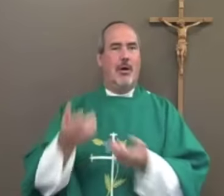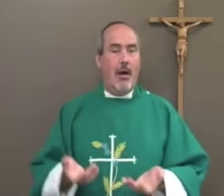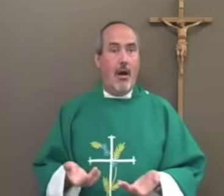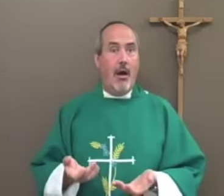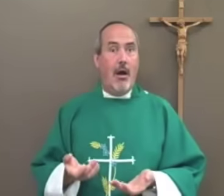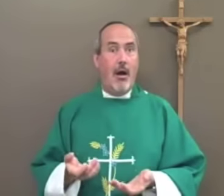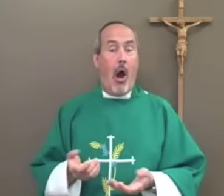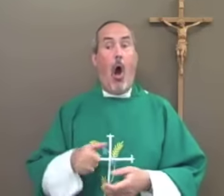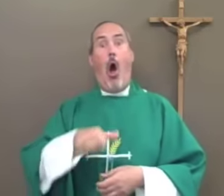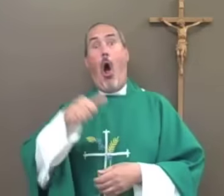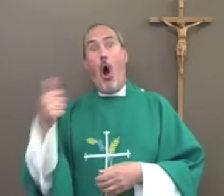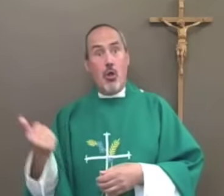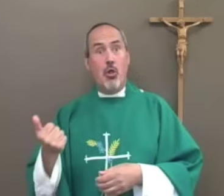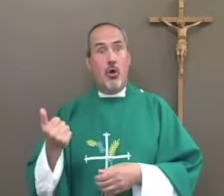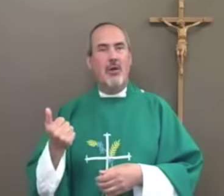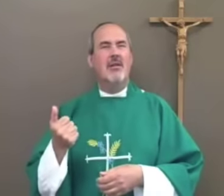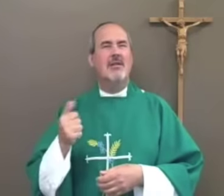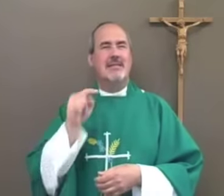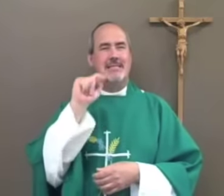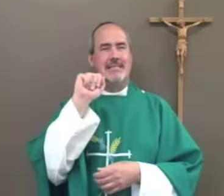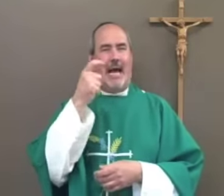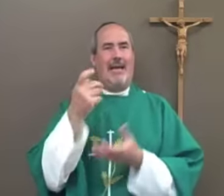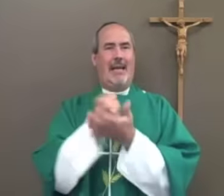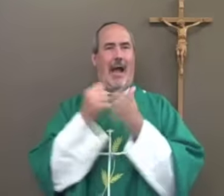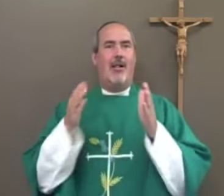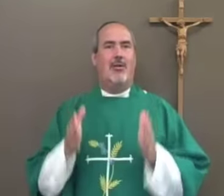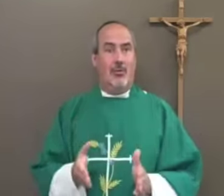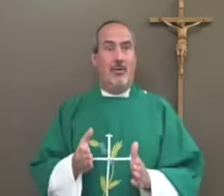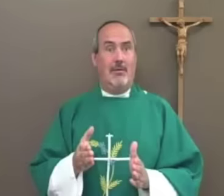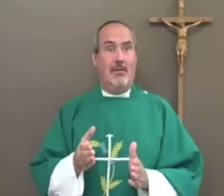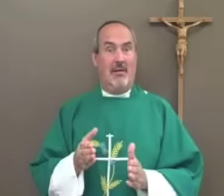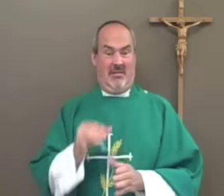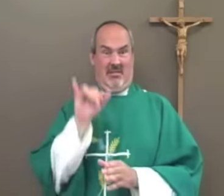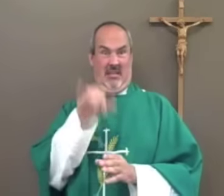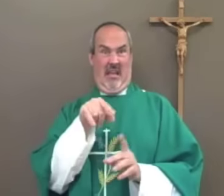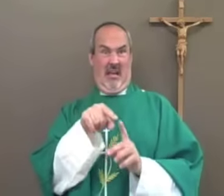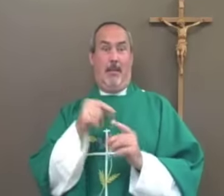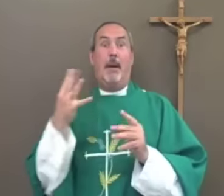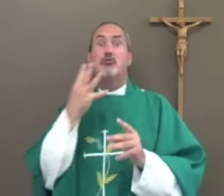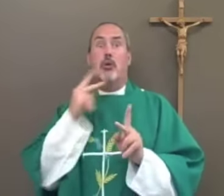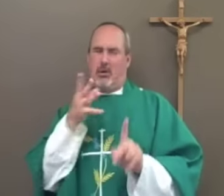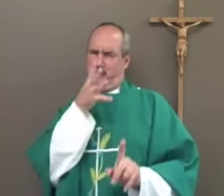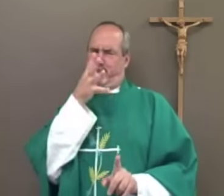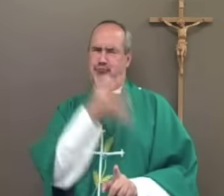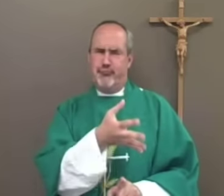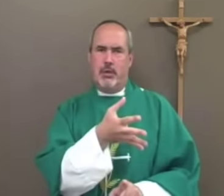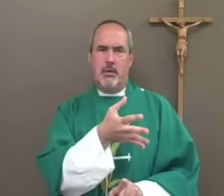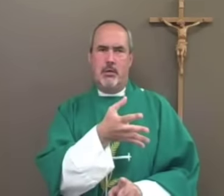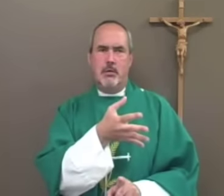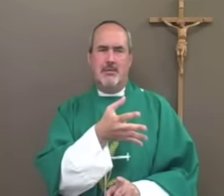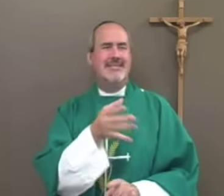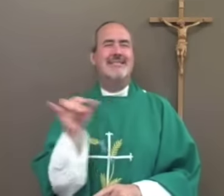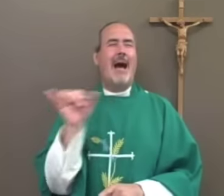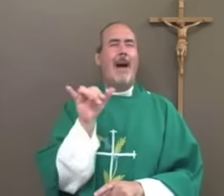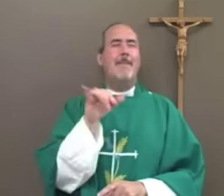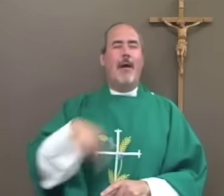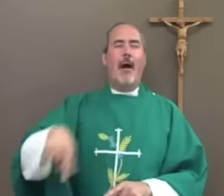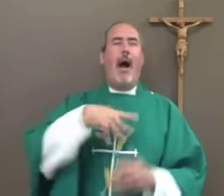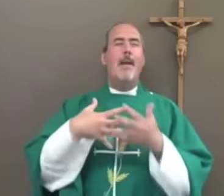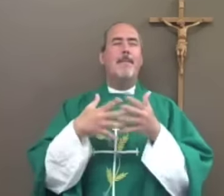were fishermen. There was even a tax collector among them. And the Jews hated the tax